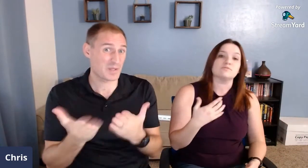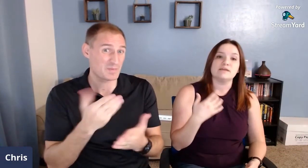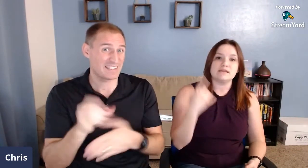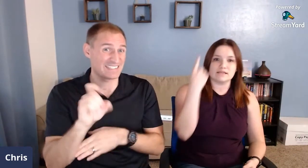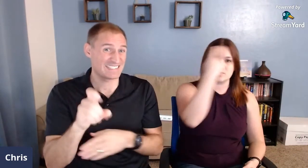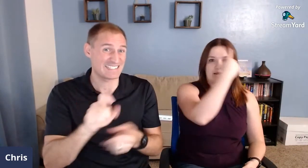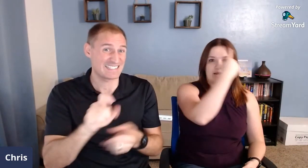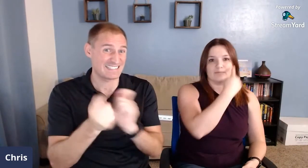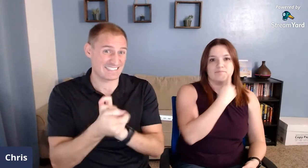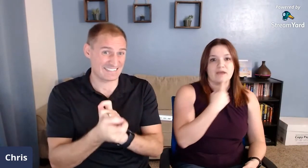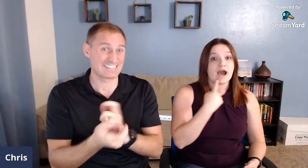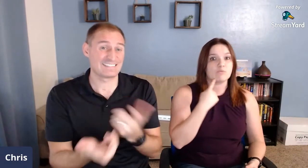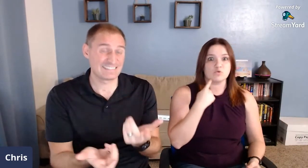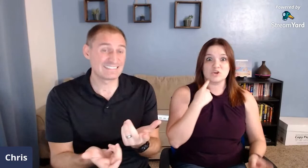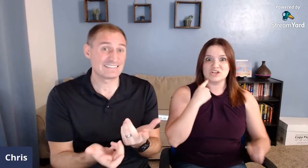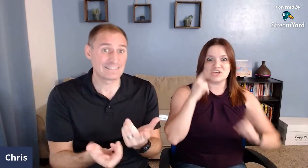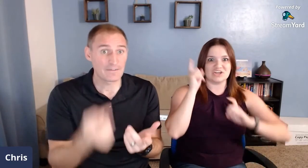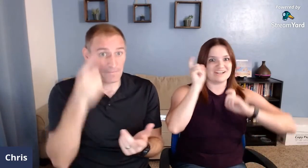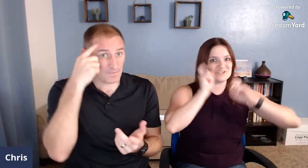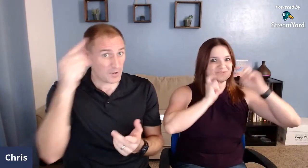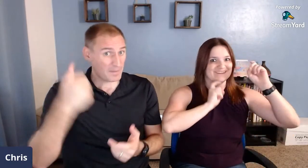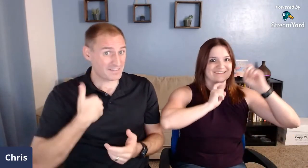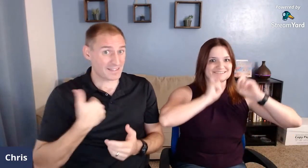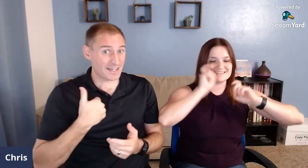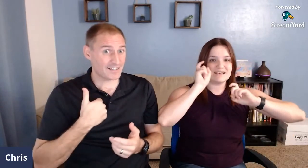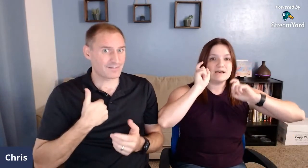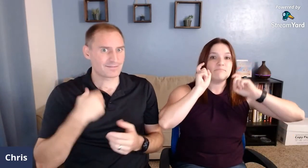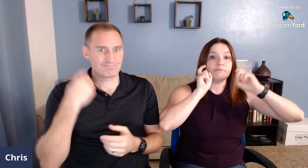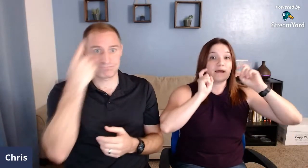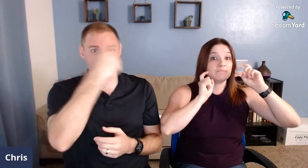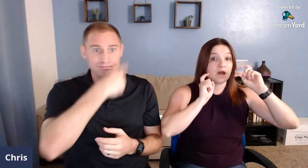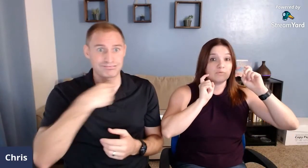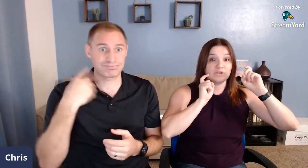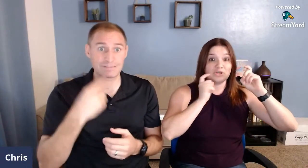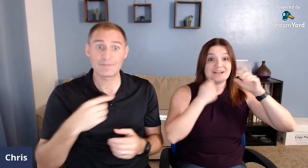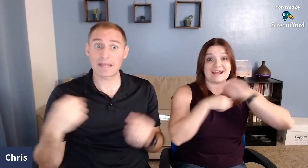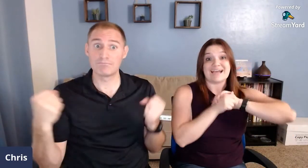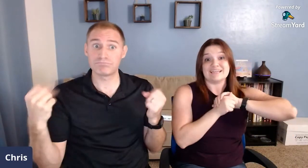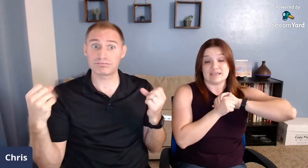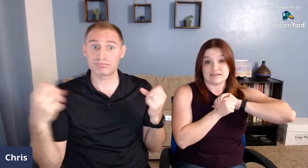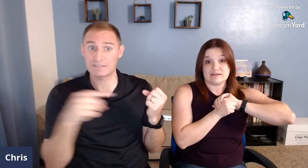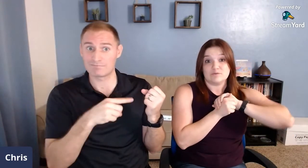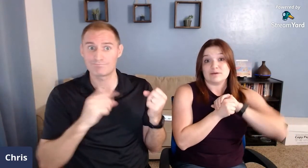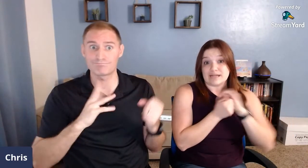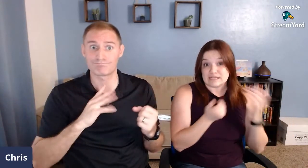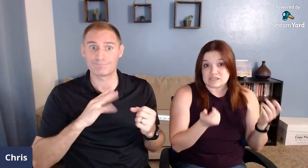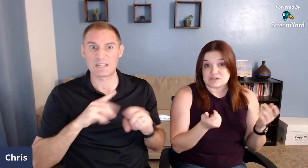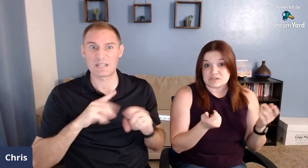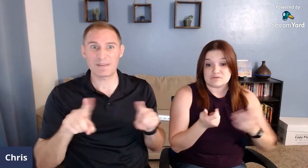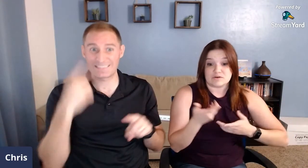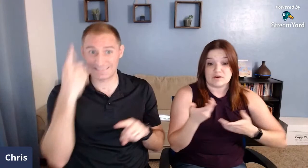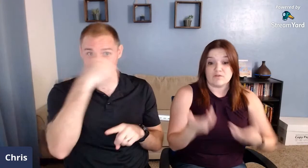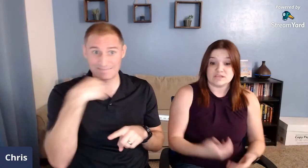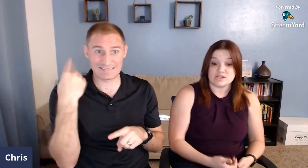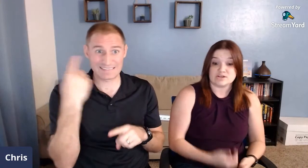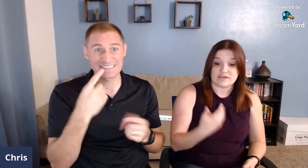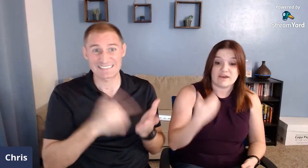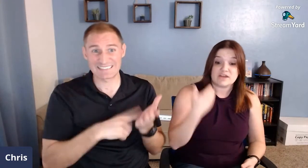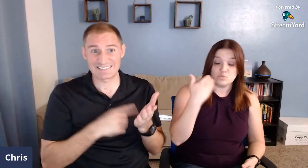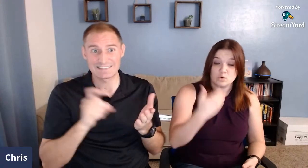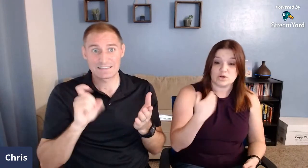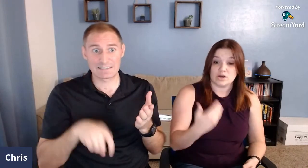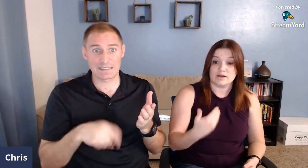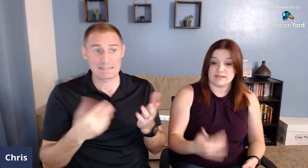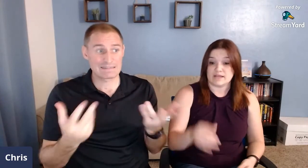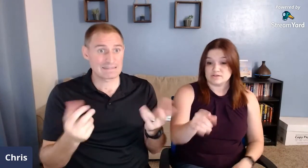adjust. And for me, it's right here. I'm really good at doing this, but I'm not really good at hiding it when I need to. So over the years, I've